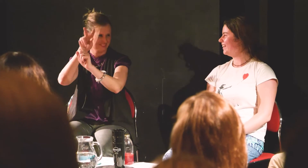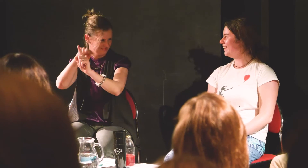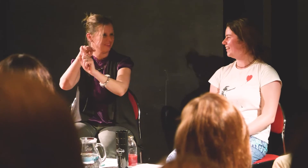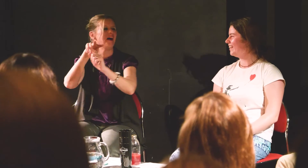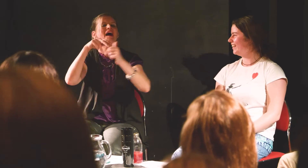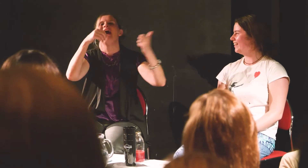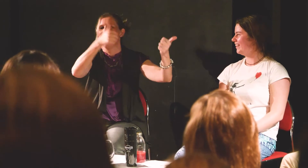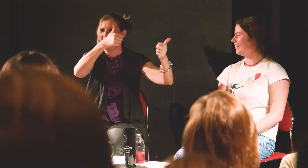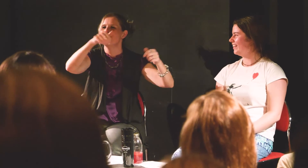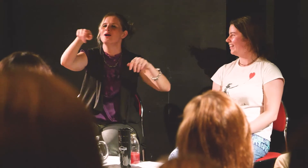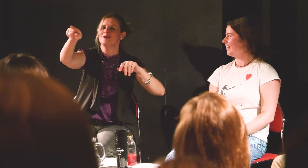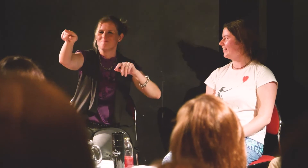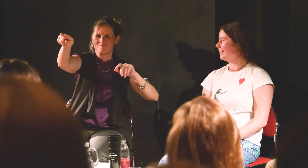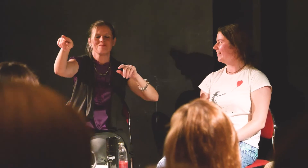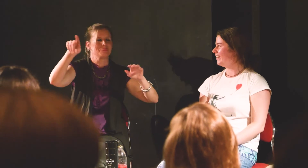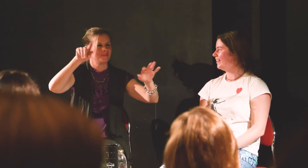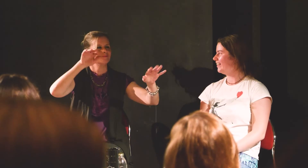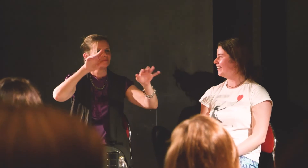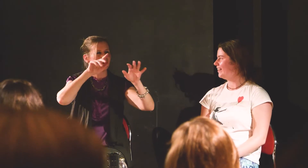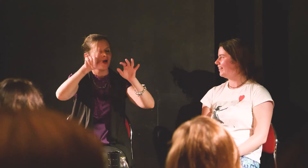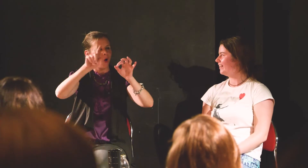expressions when he's doing X Factor.